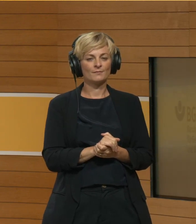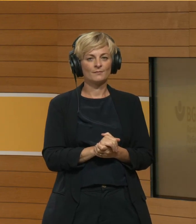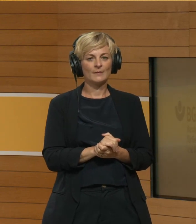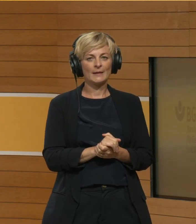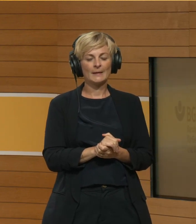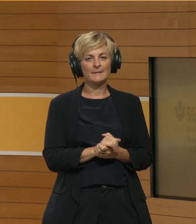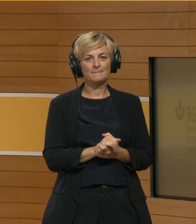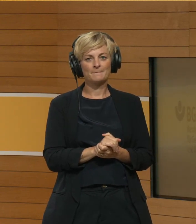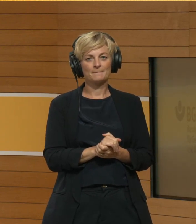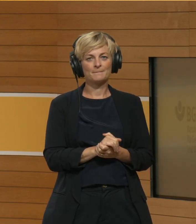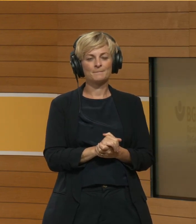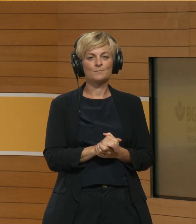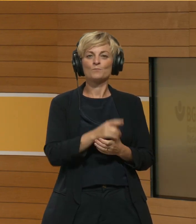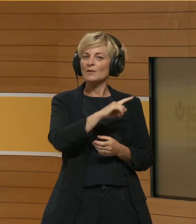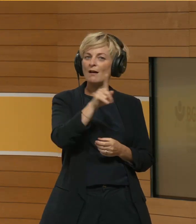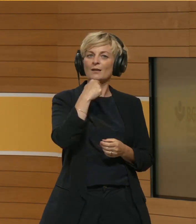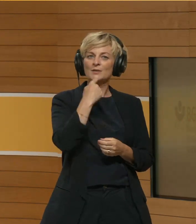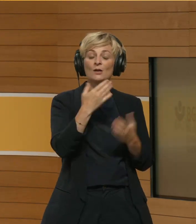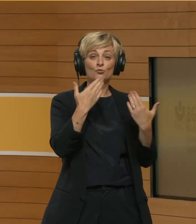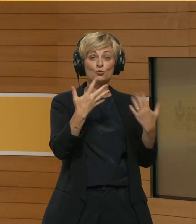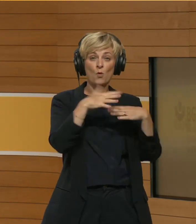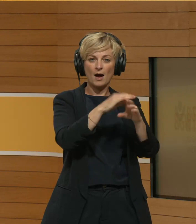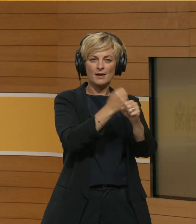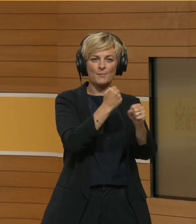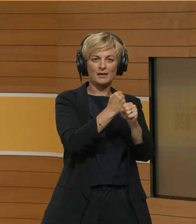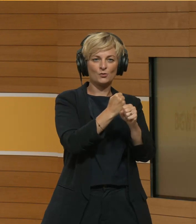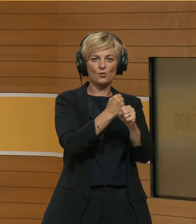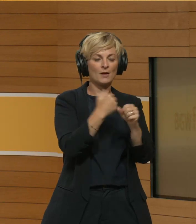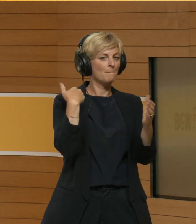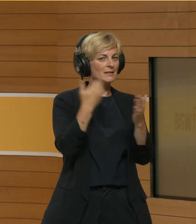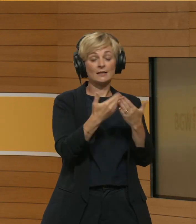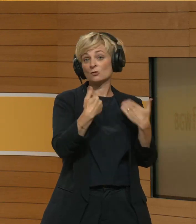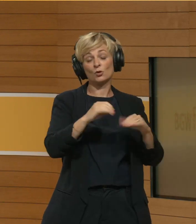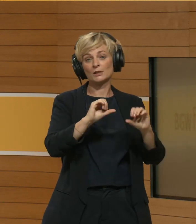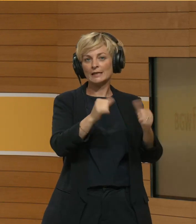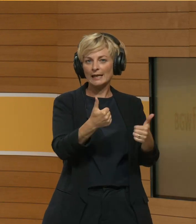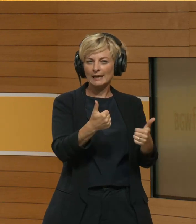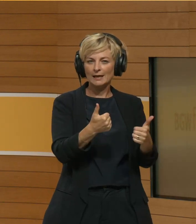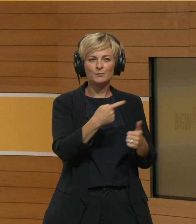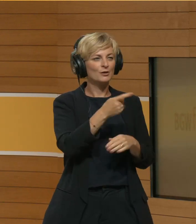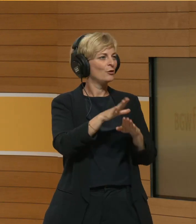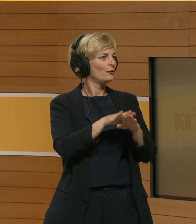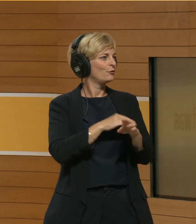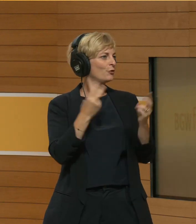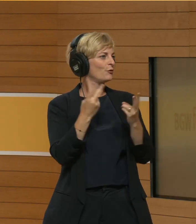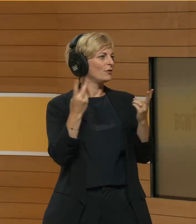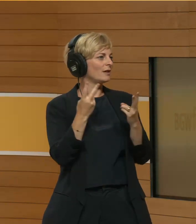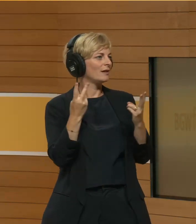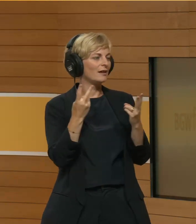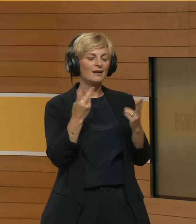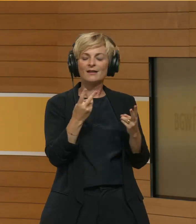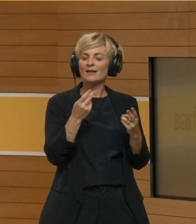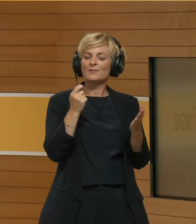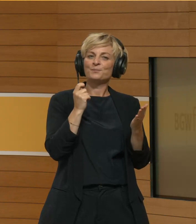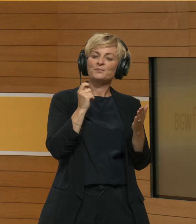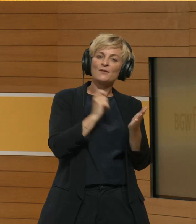this before in another hospital. That they feel so much appreciated, they're so thankful for that, and they have their first orientation